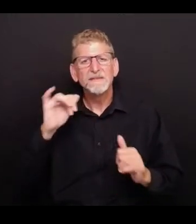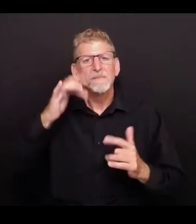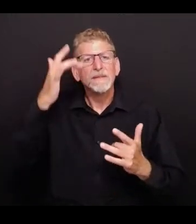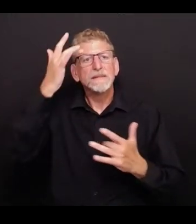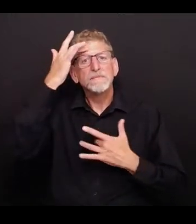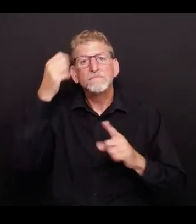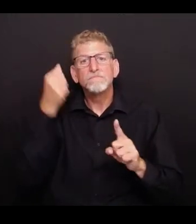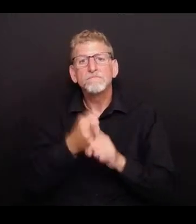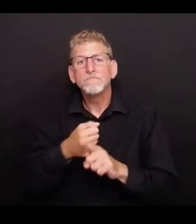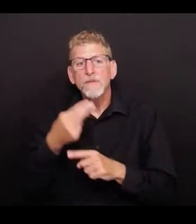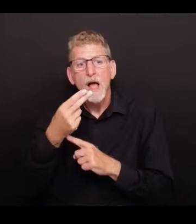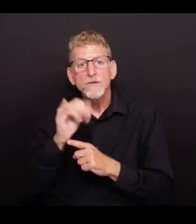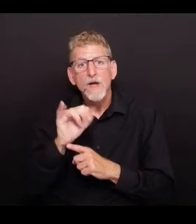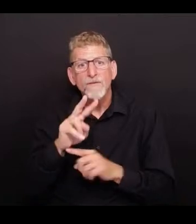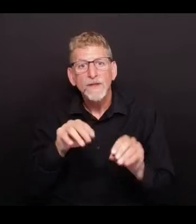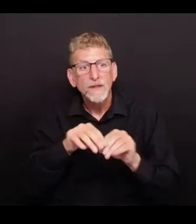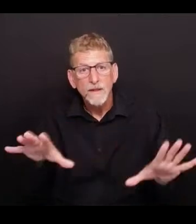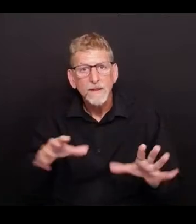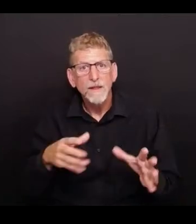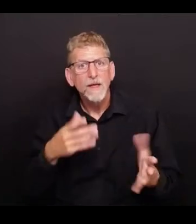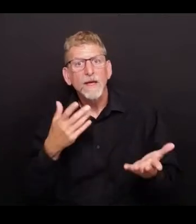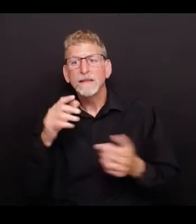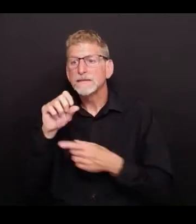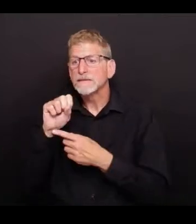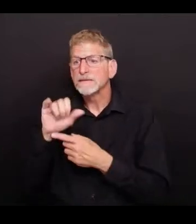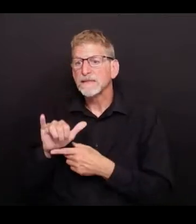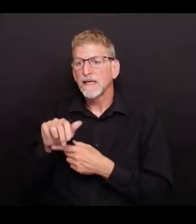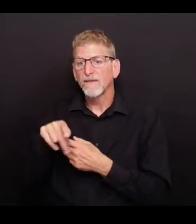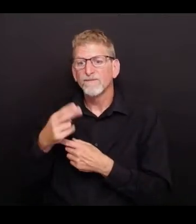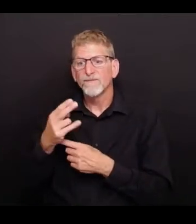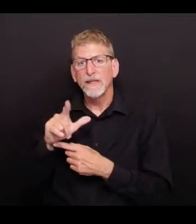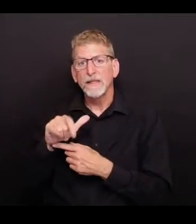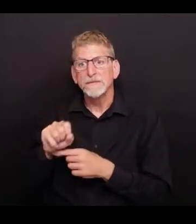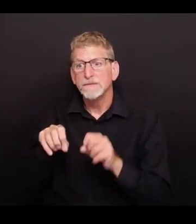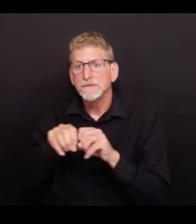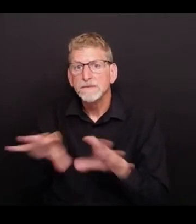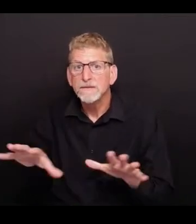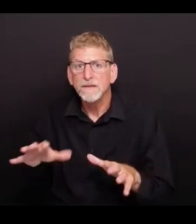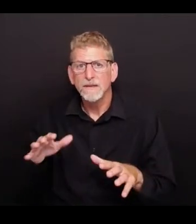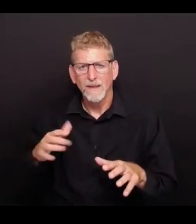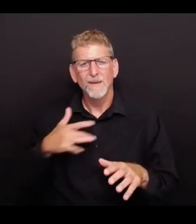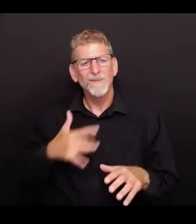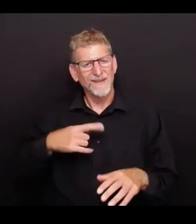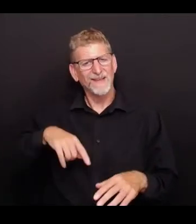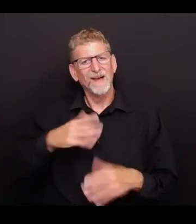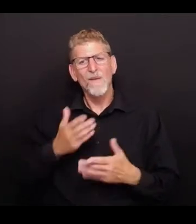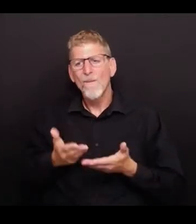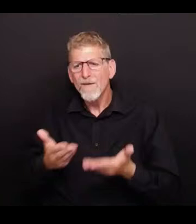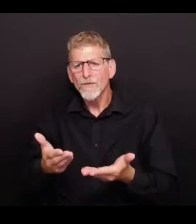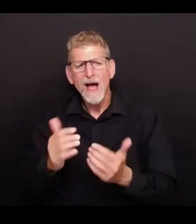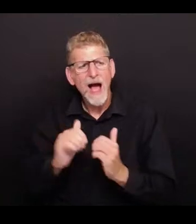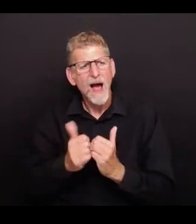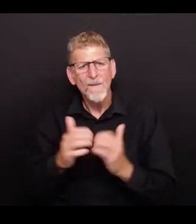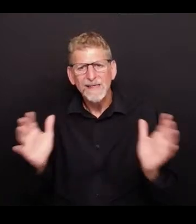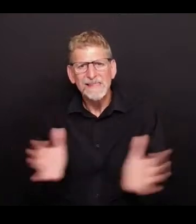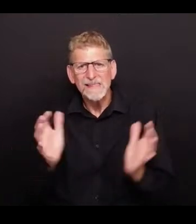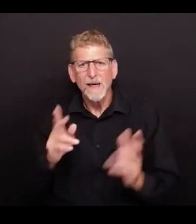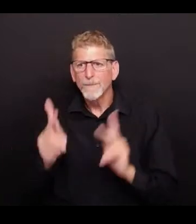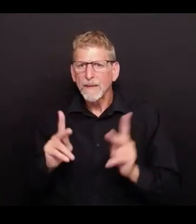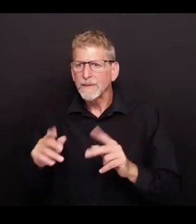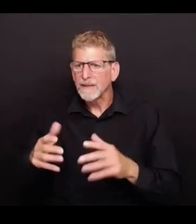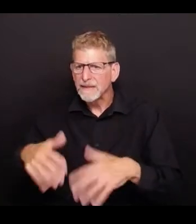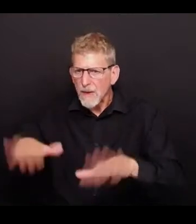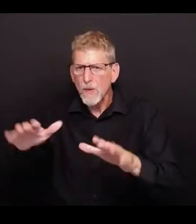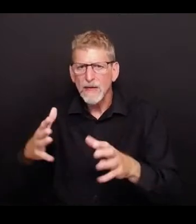had outbreaks of HIV or syphilis. So it is a well-known and